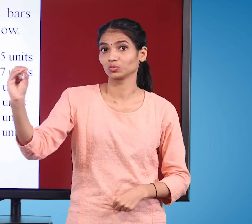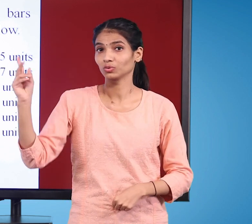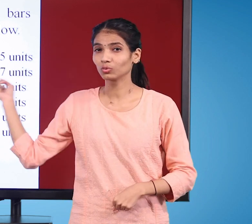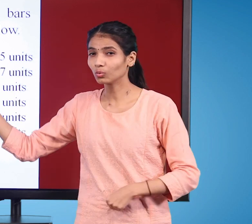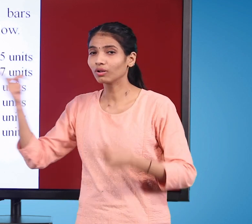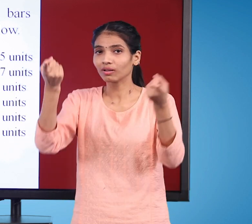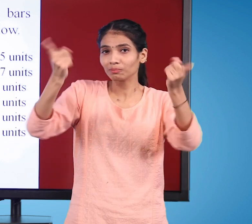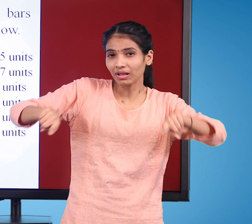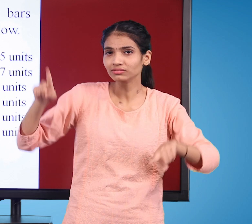units.